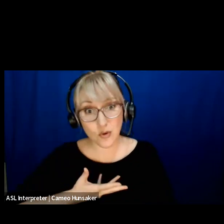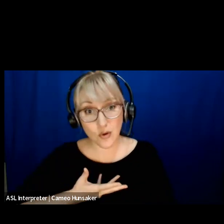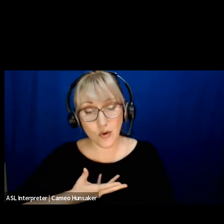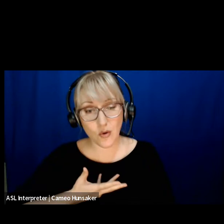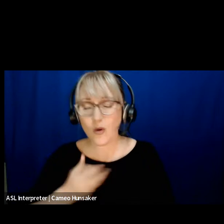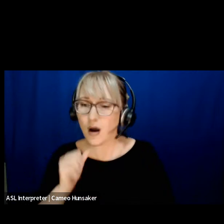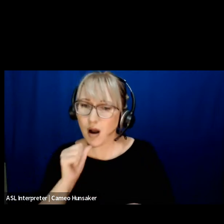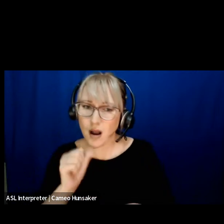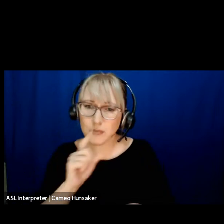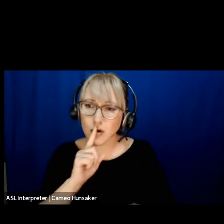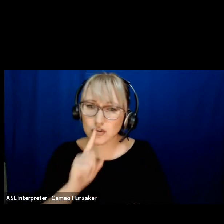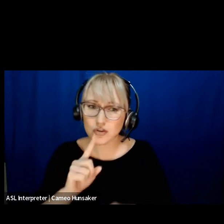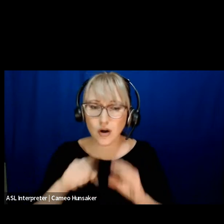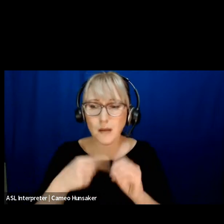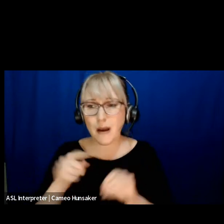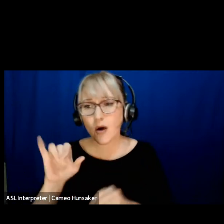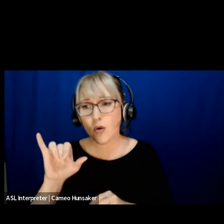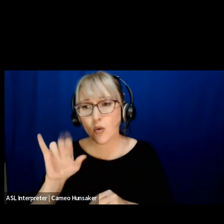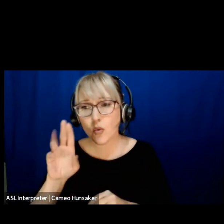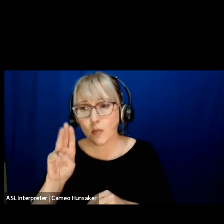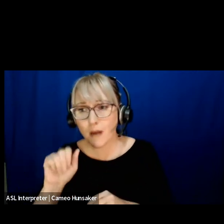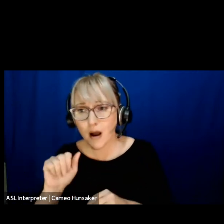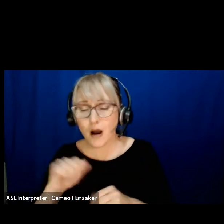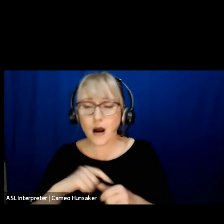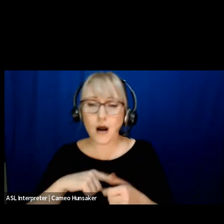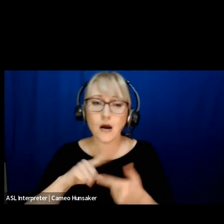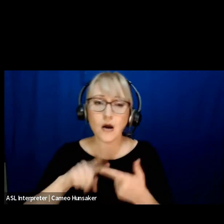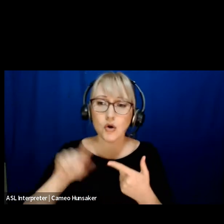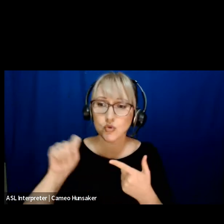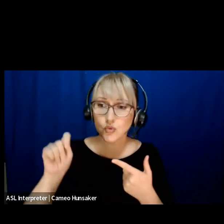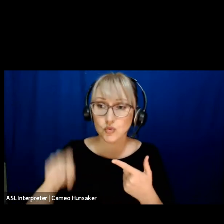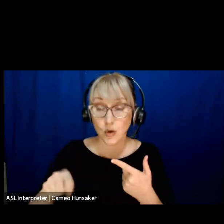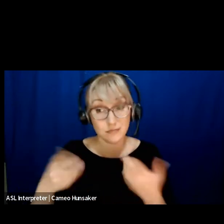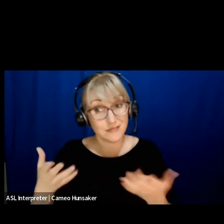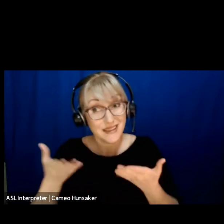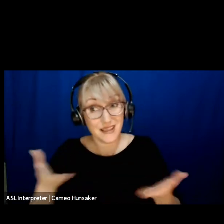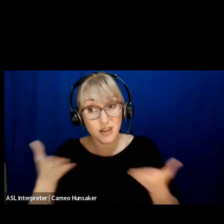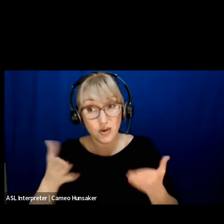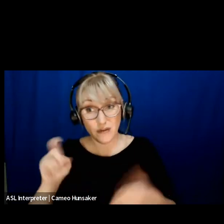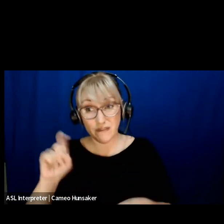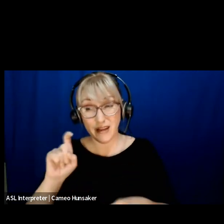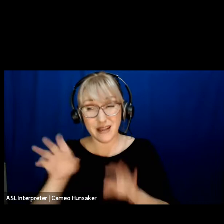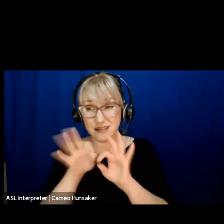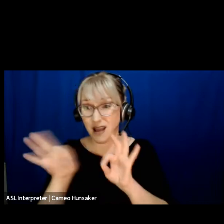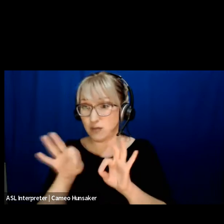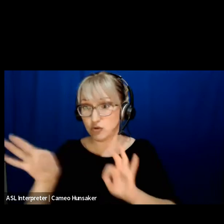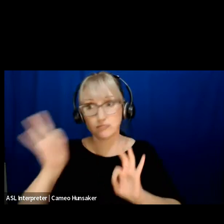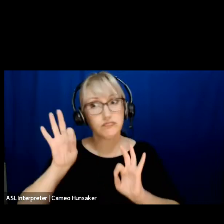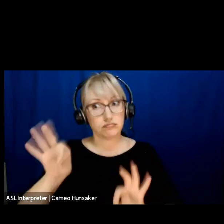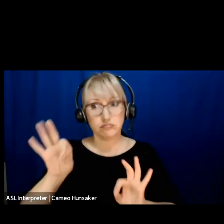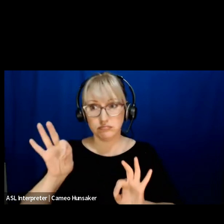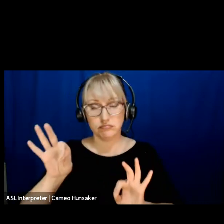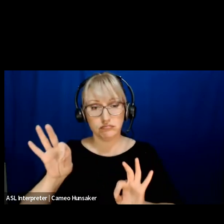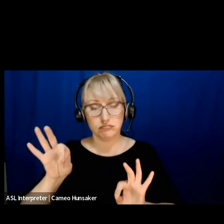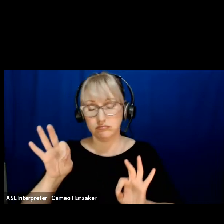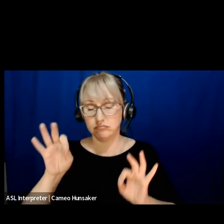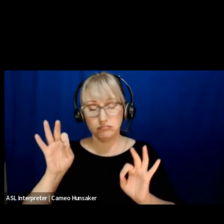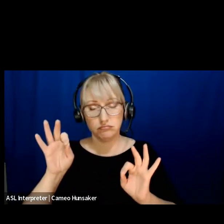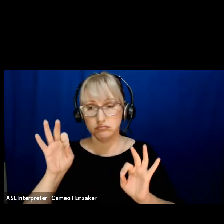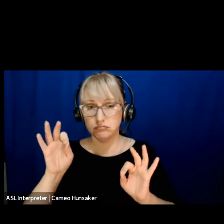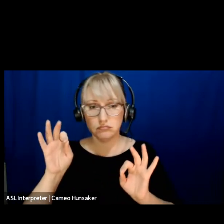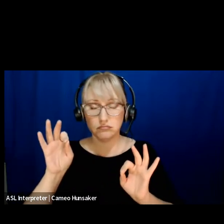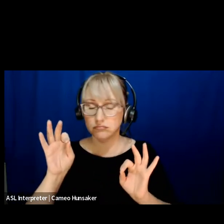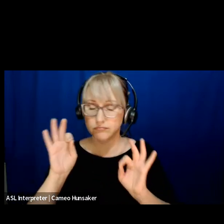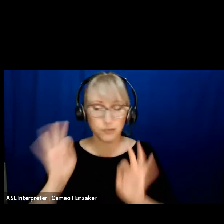not sure about Yuma and Tucson, but I know for us here in Phoenix, the captions were phenomenal, but